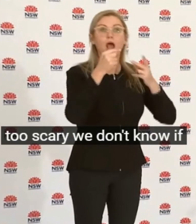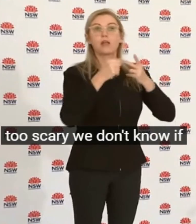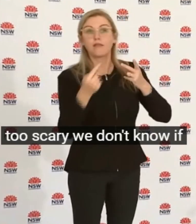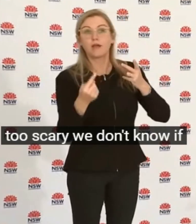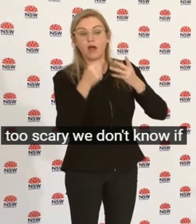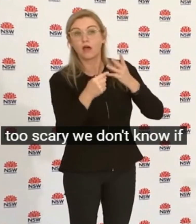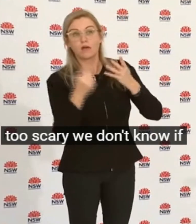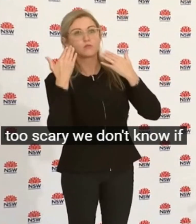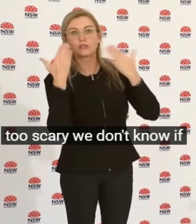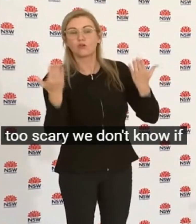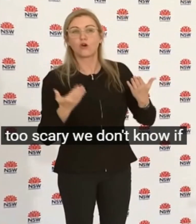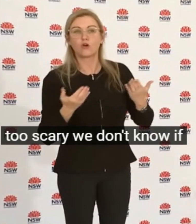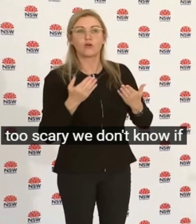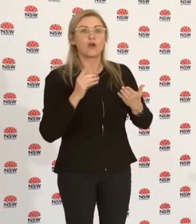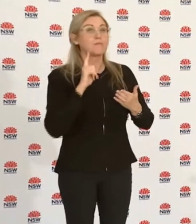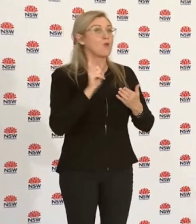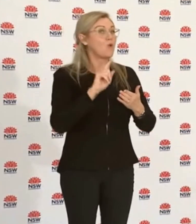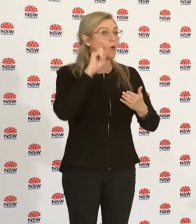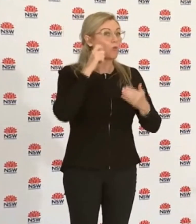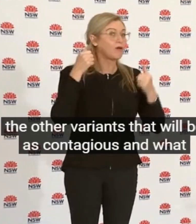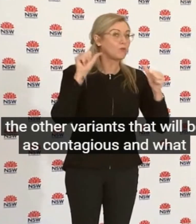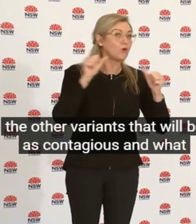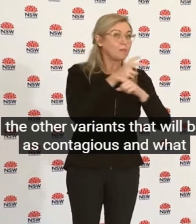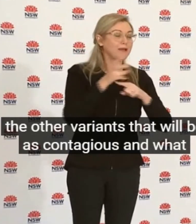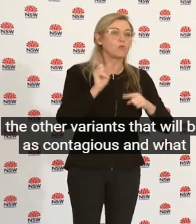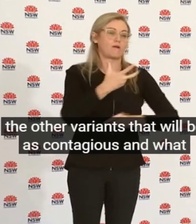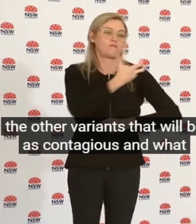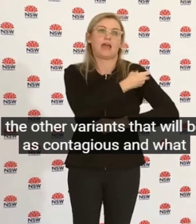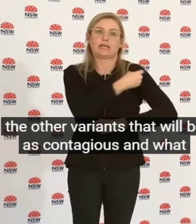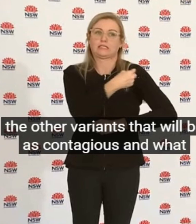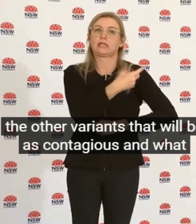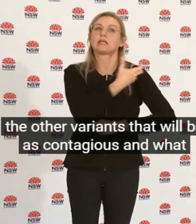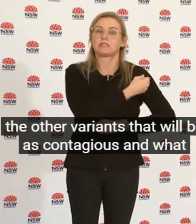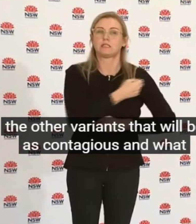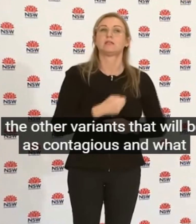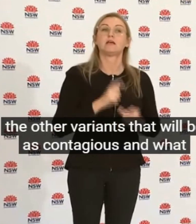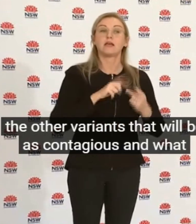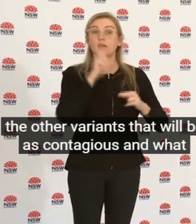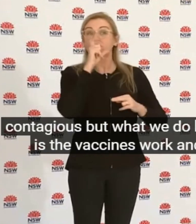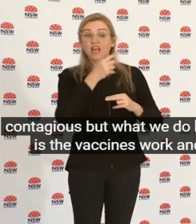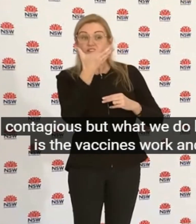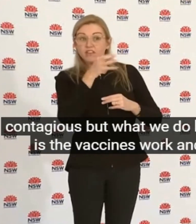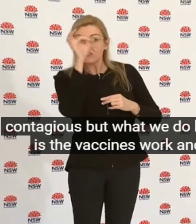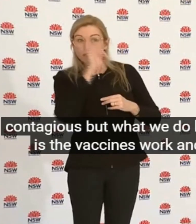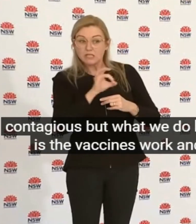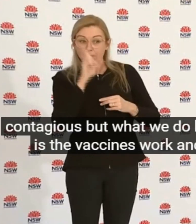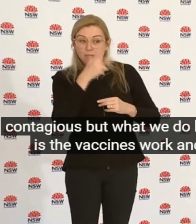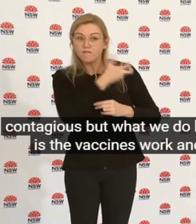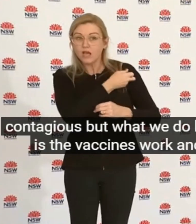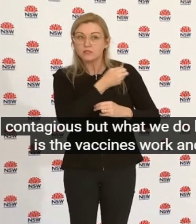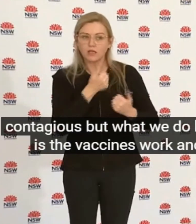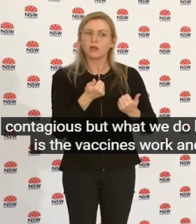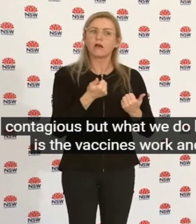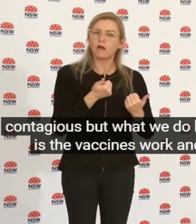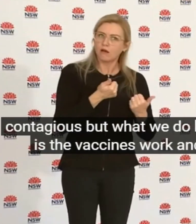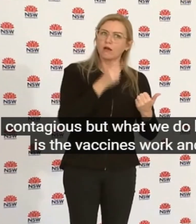work, and vaccines and high rates of vaccination, even when you get to 50% of the population vaccinated, it gives you that ability to